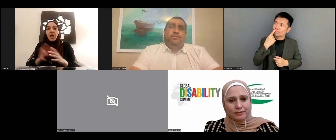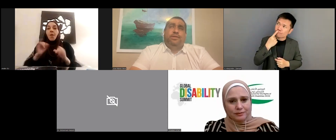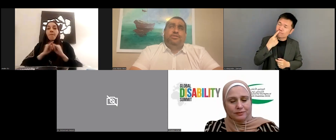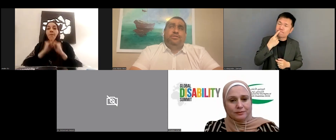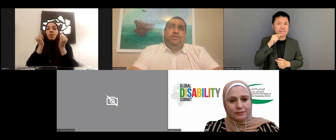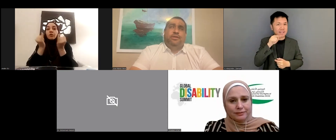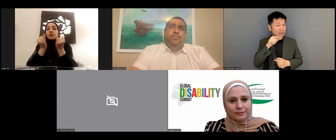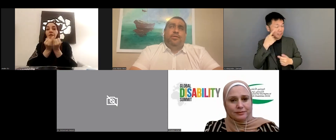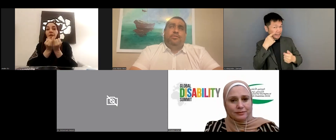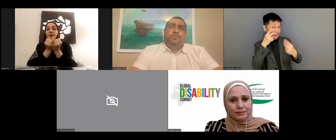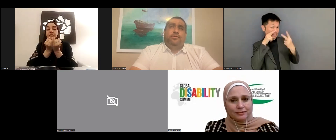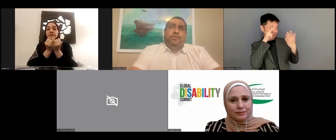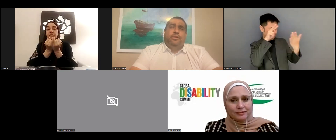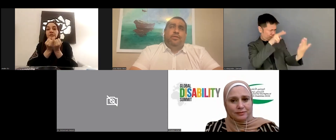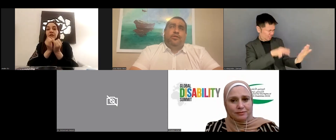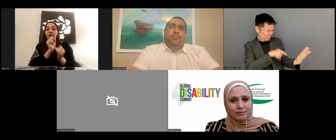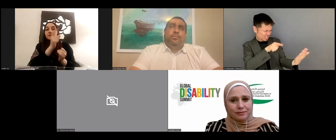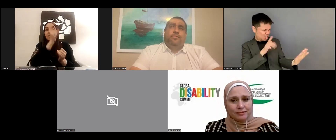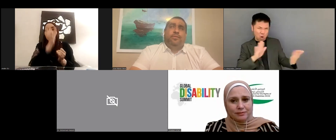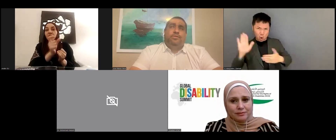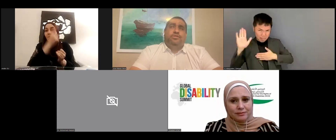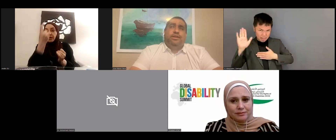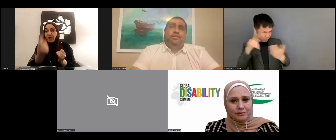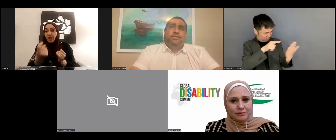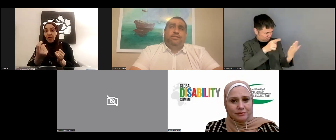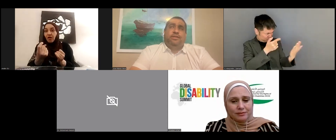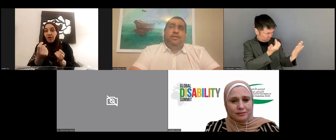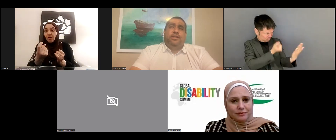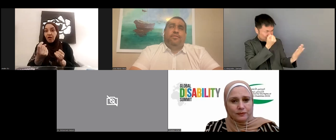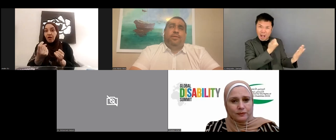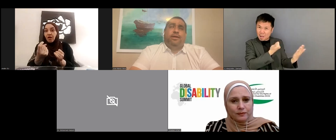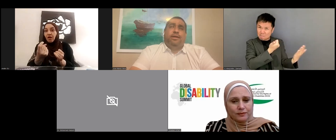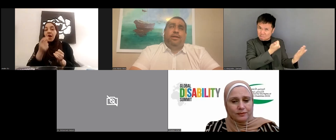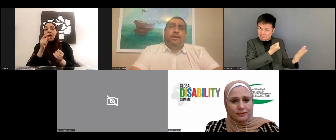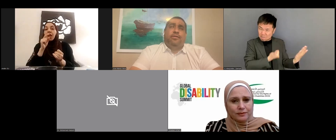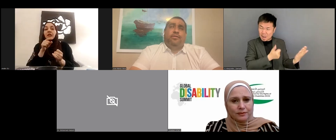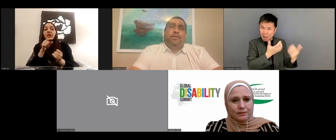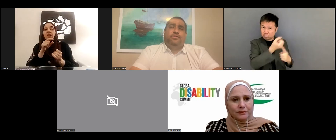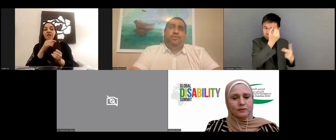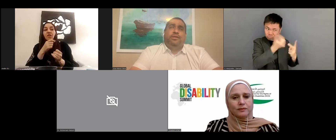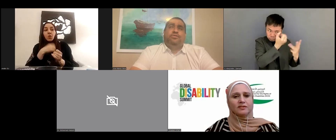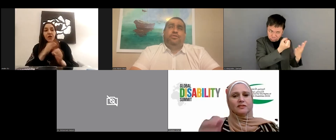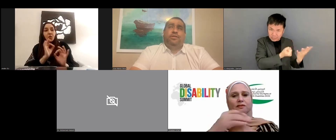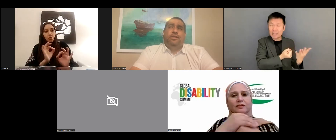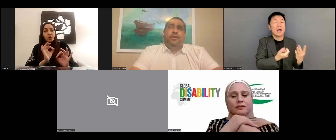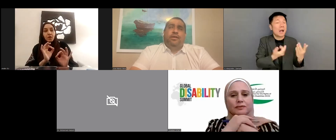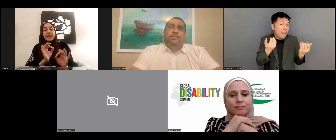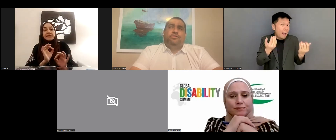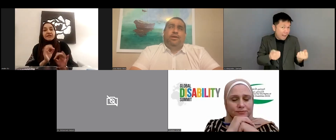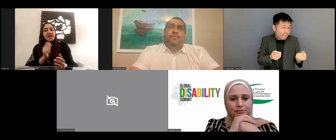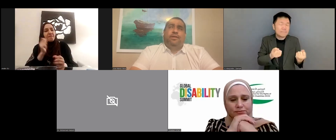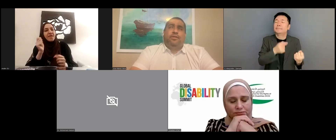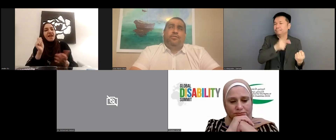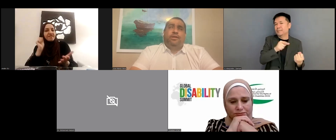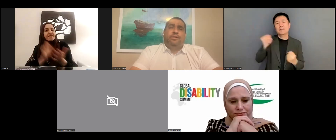I just mentioned, but also the commitment from the GDS Secretariat and from IDA, along with Germany and Jordan, is